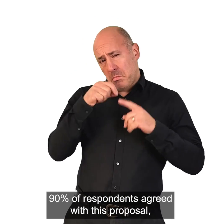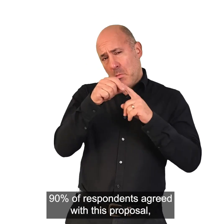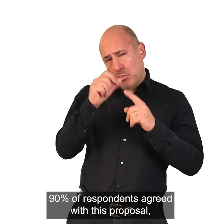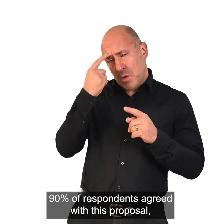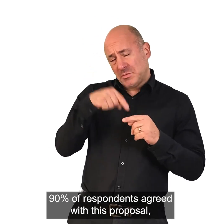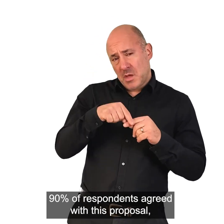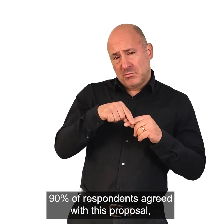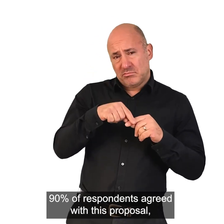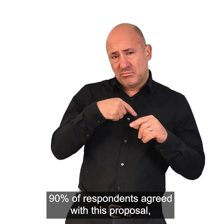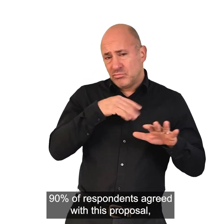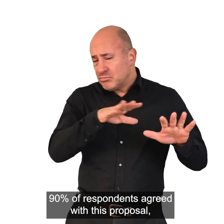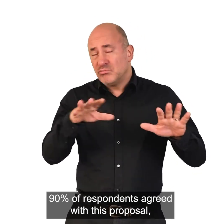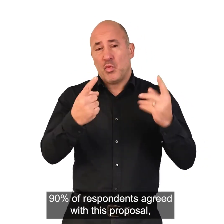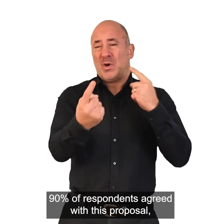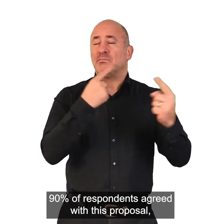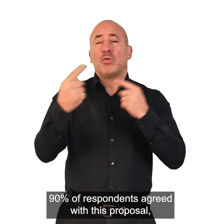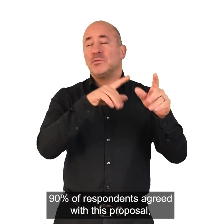90% of respondents agreed with this proposal.